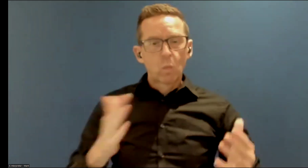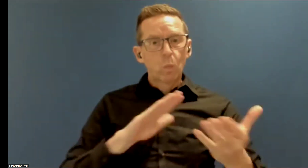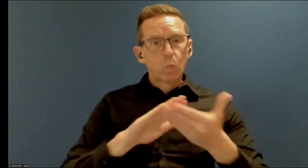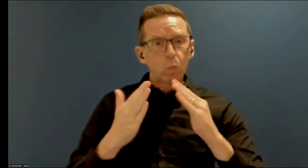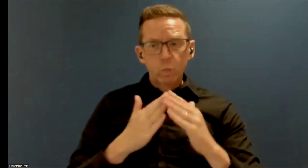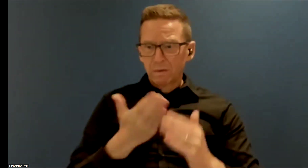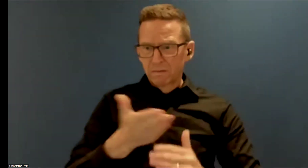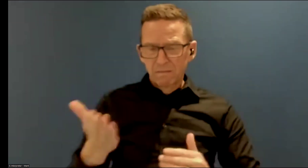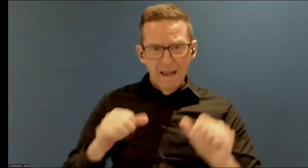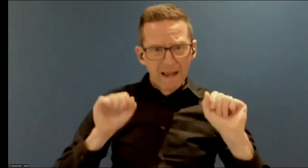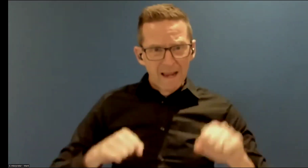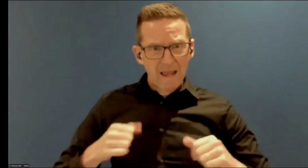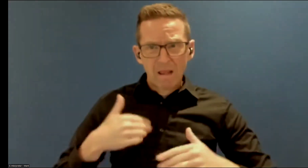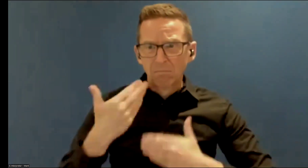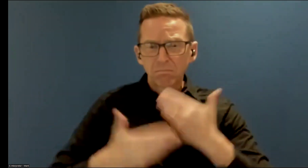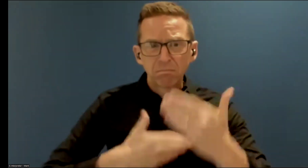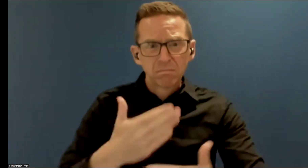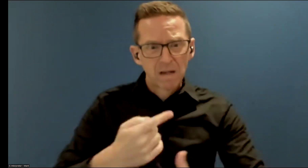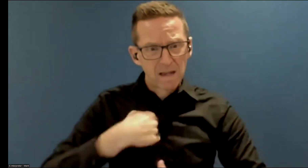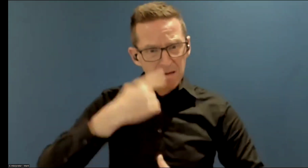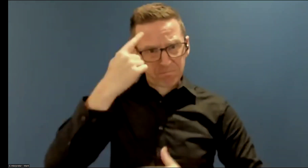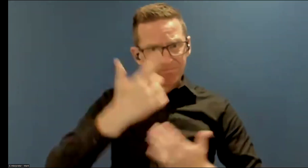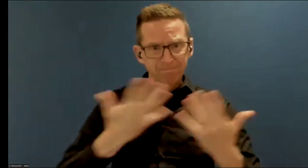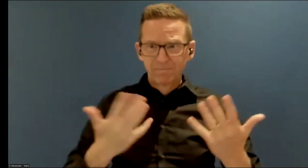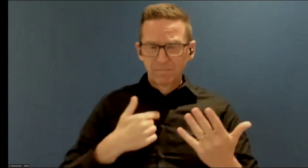done enough sensitization and